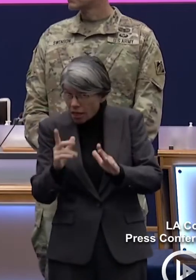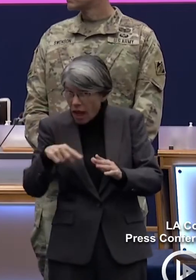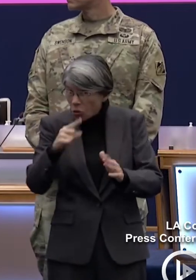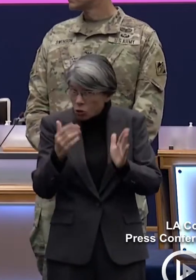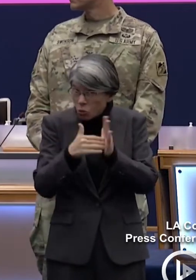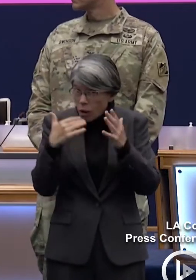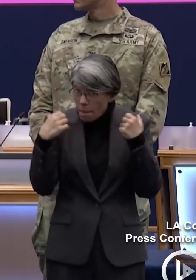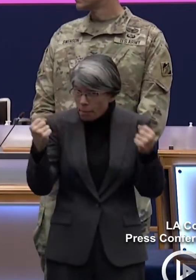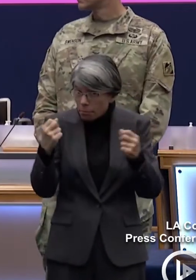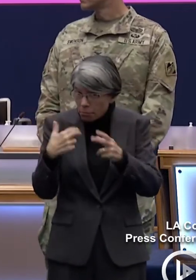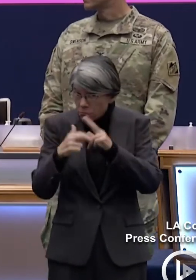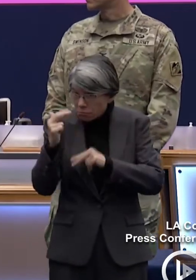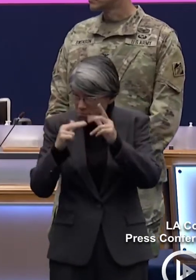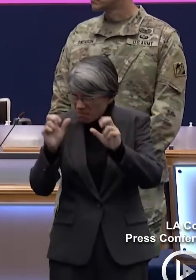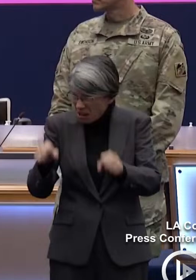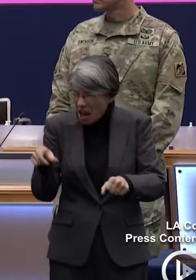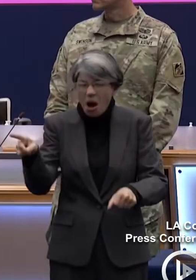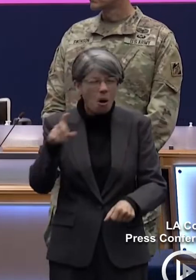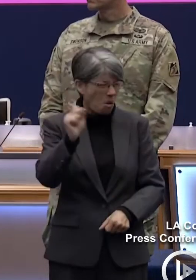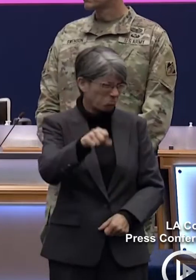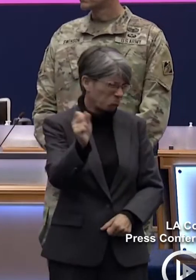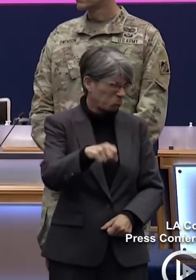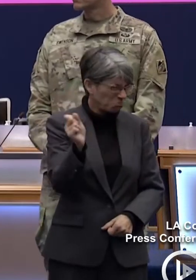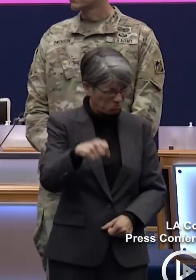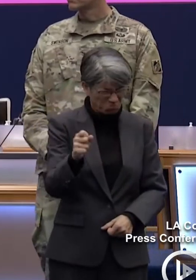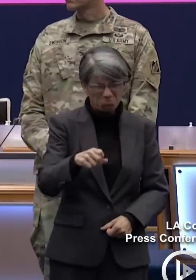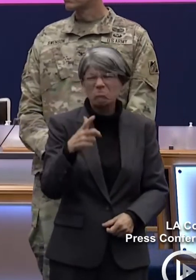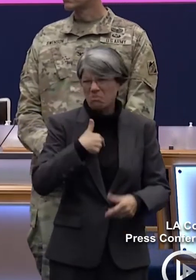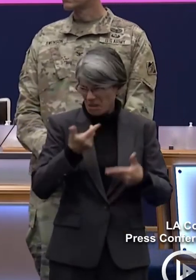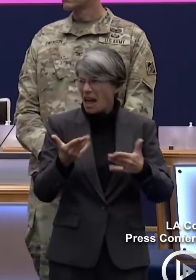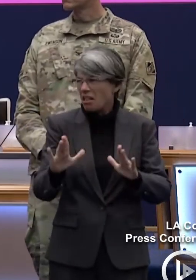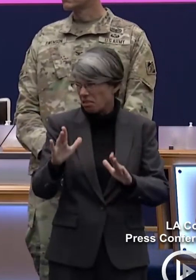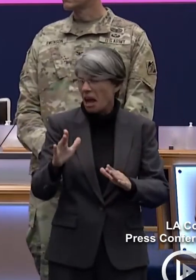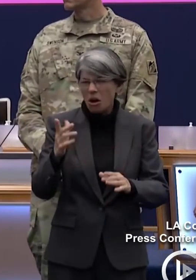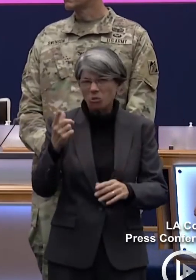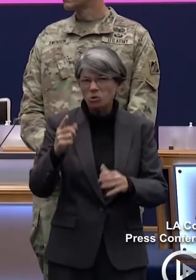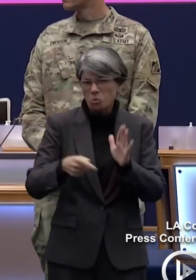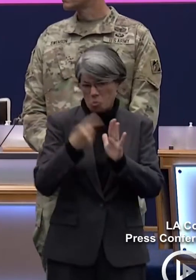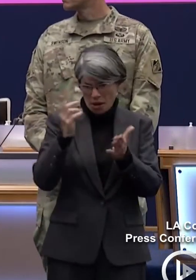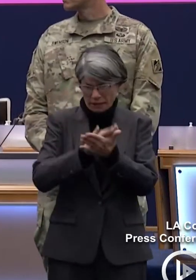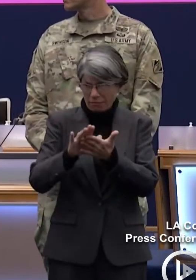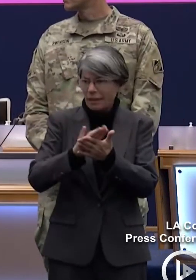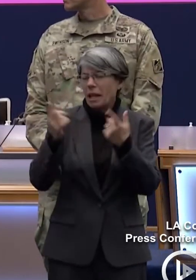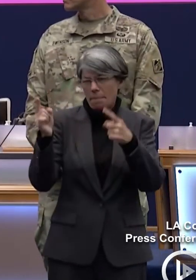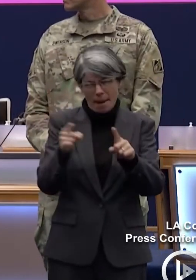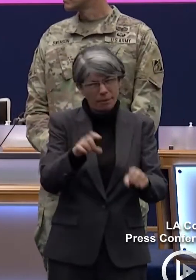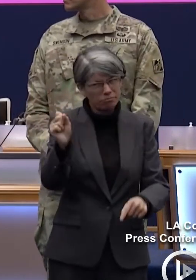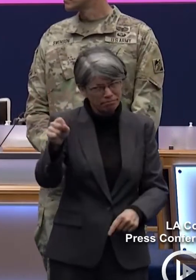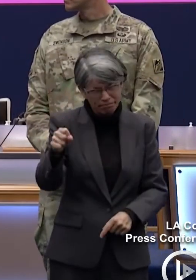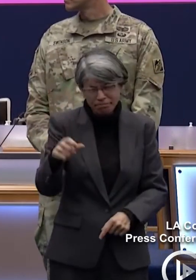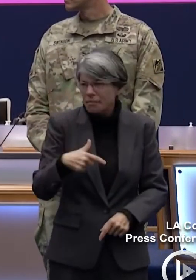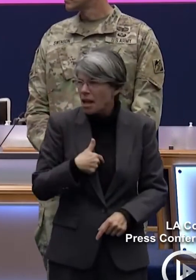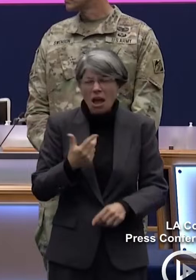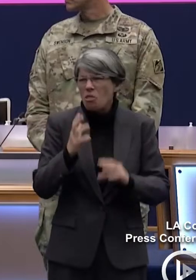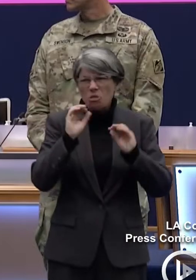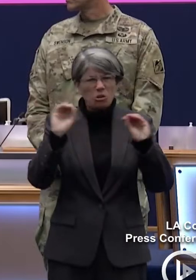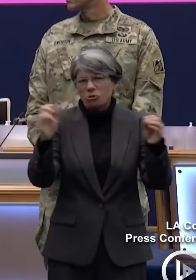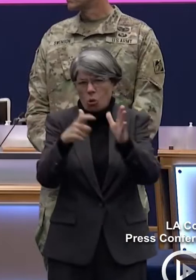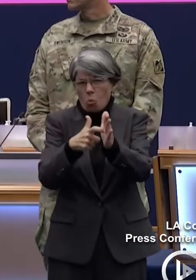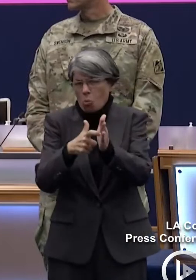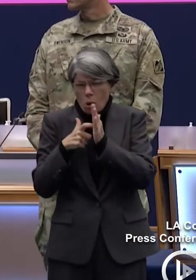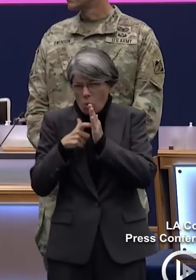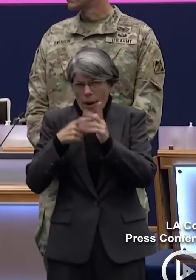move forward? Yes, I mean, rebuilding is absolutely allowed once the cleanup happens. There's no